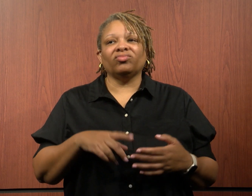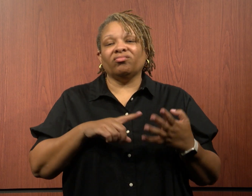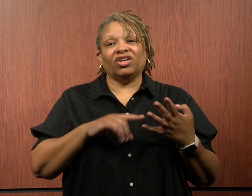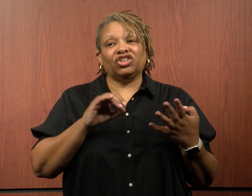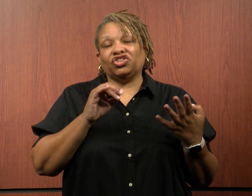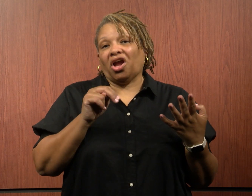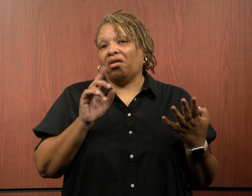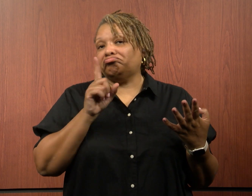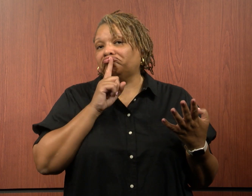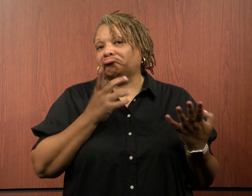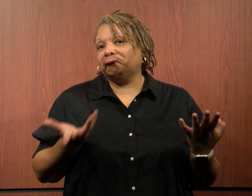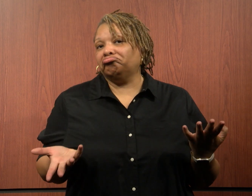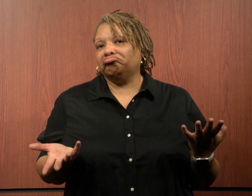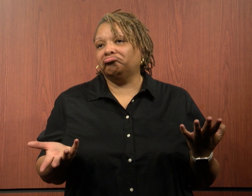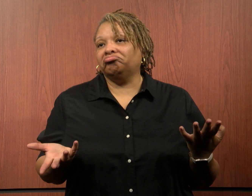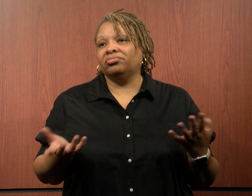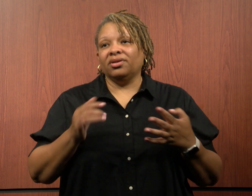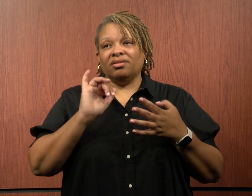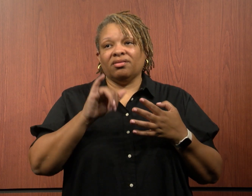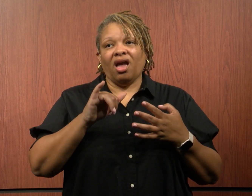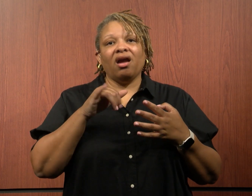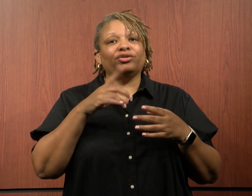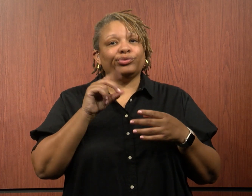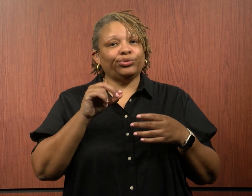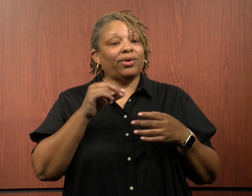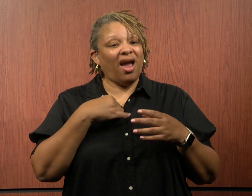Gospels form a complete testimony about Jesus Christ.